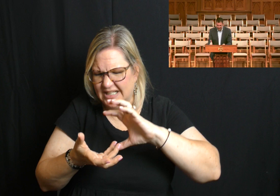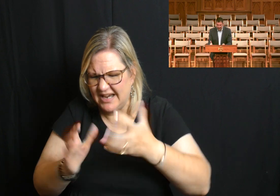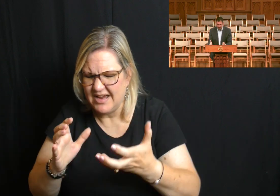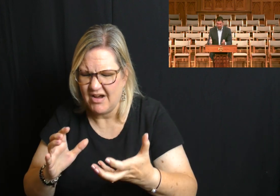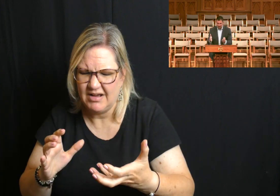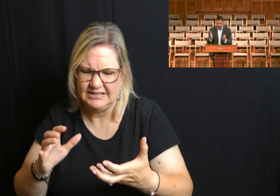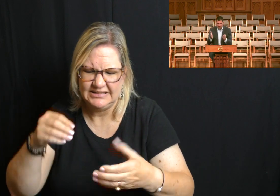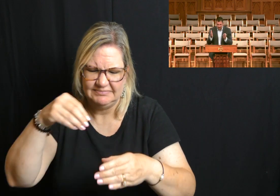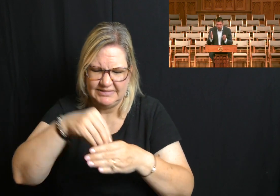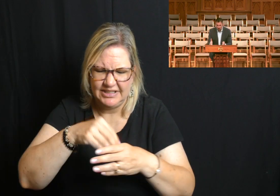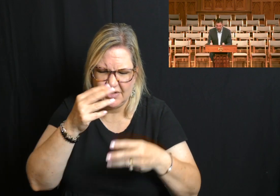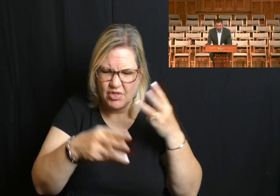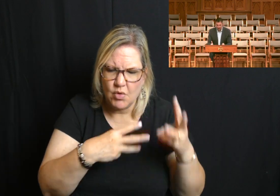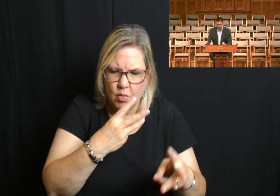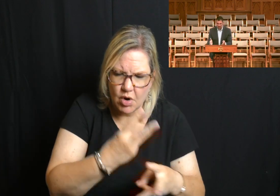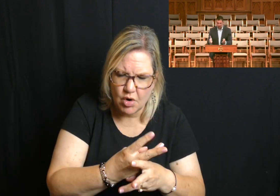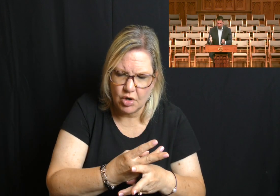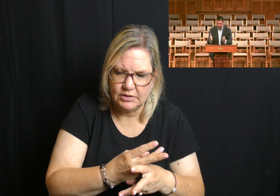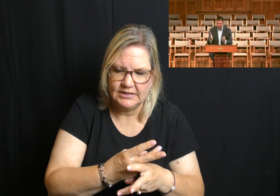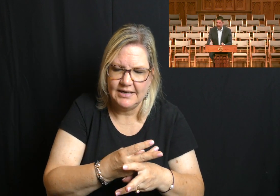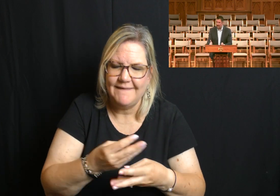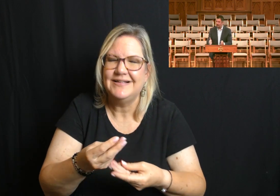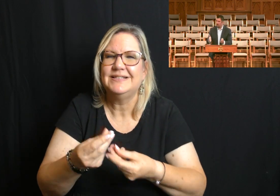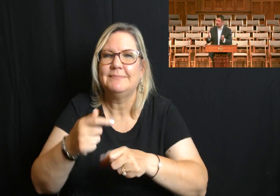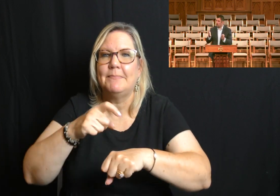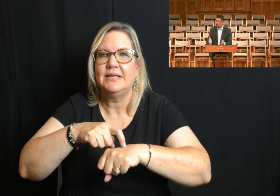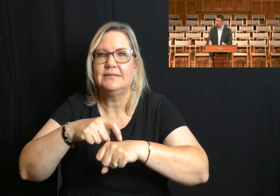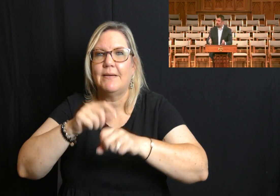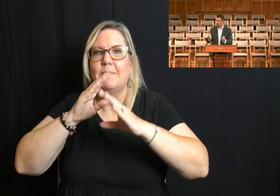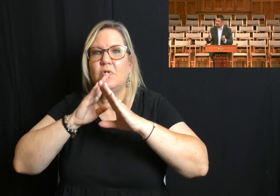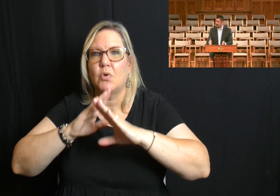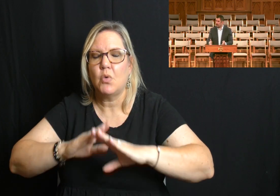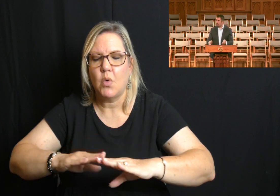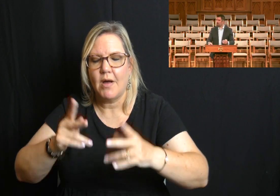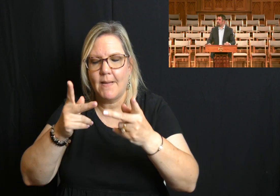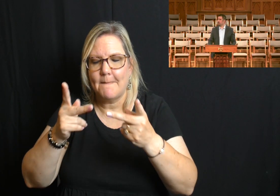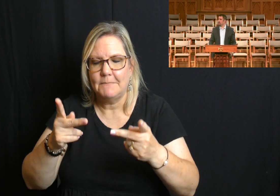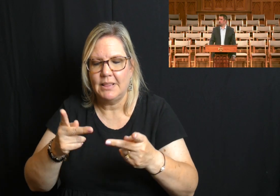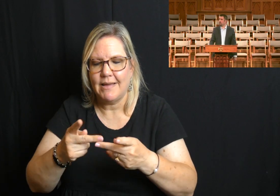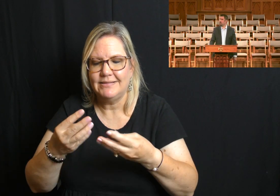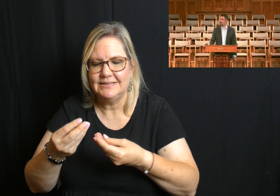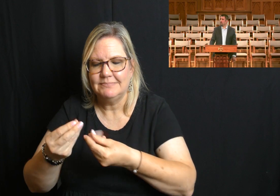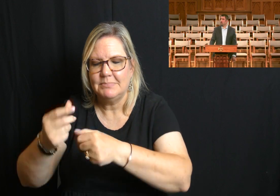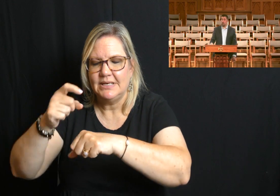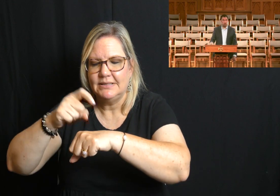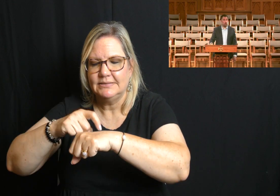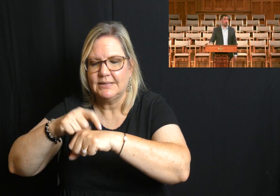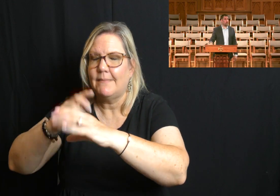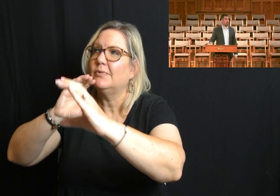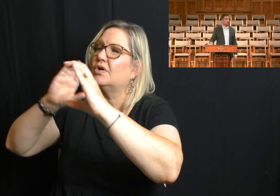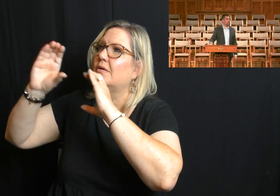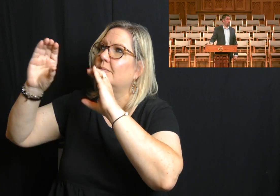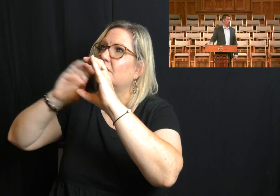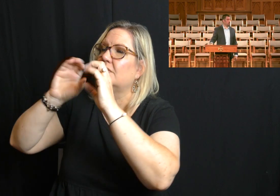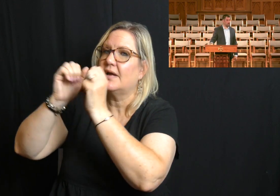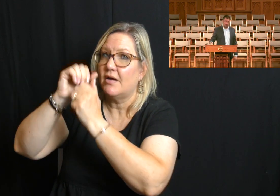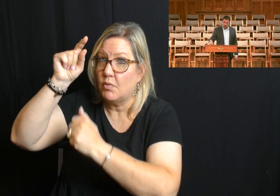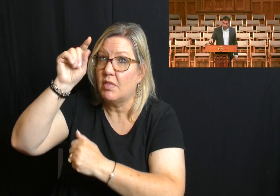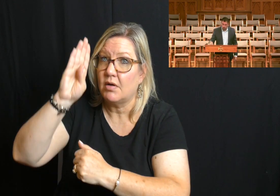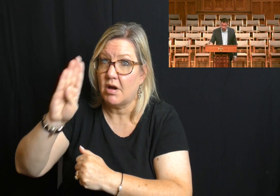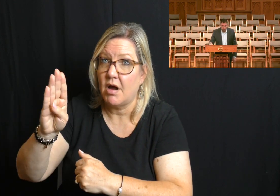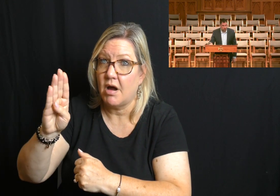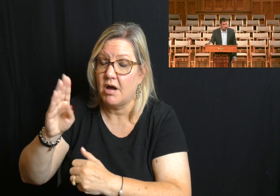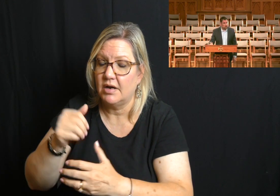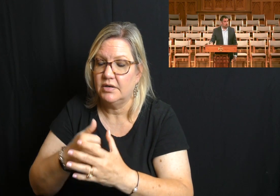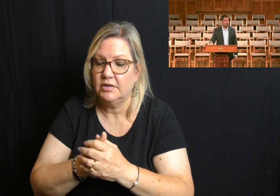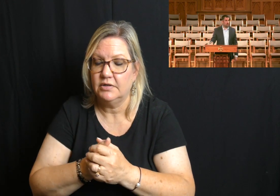take time to find a quiet place to spend time with God. You're going to continue to be anxious.